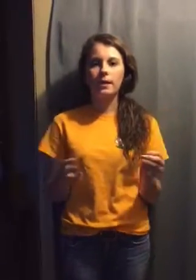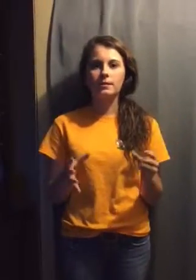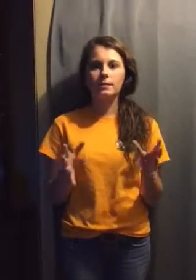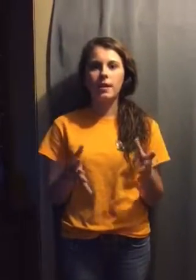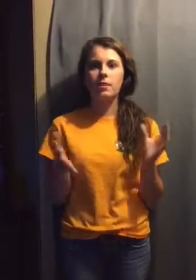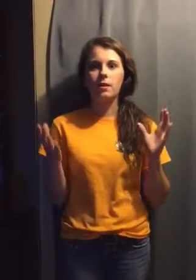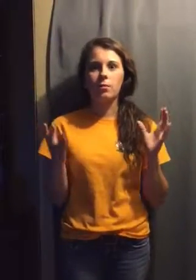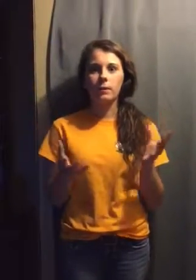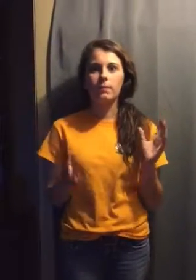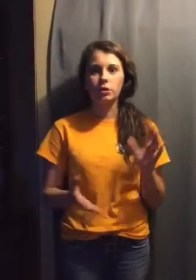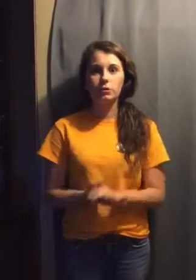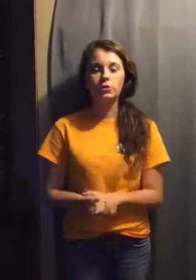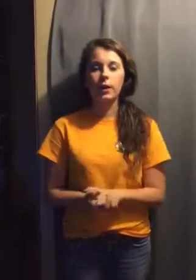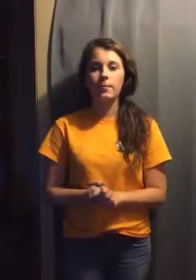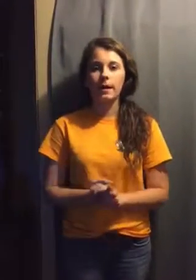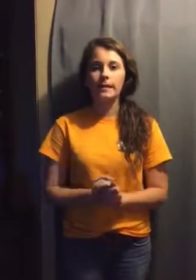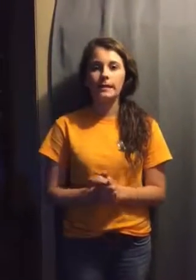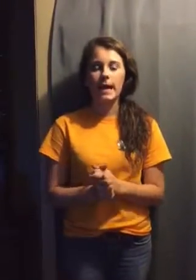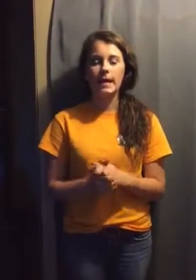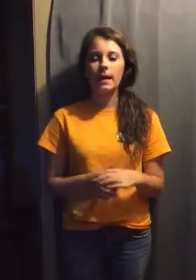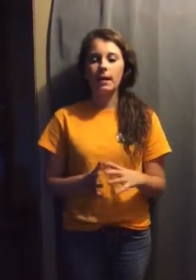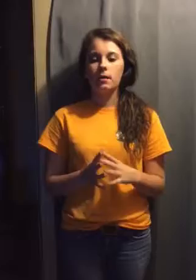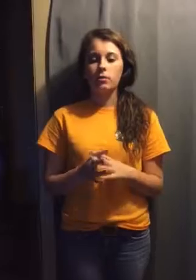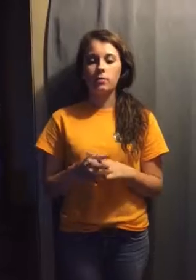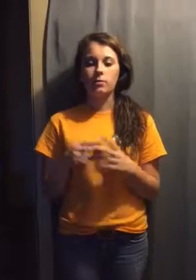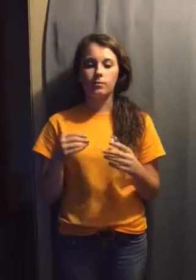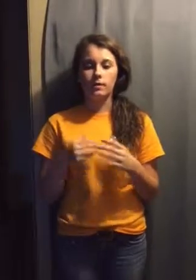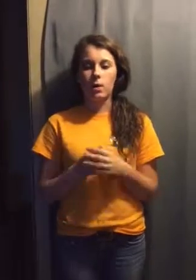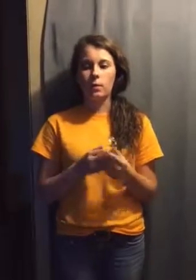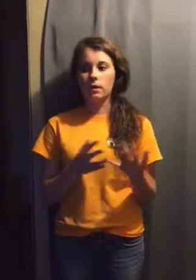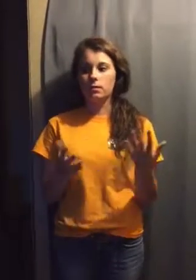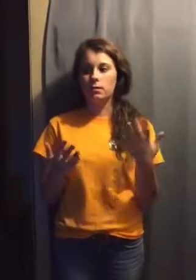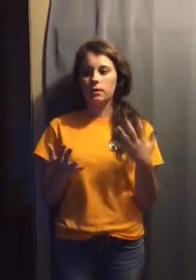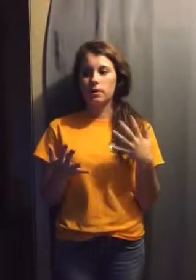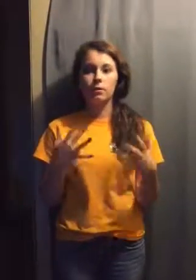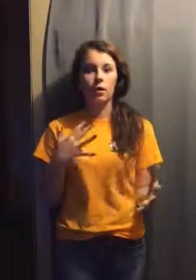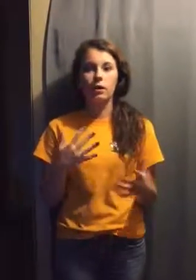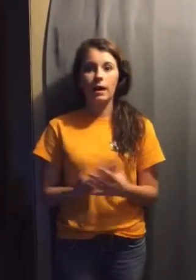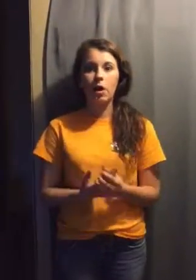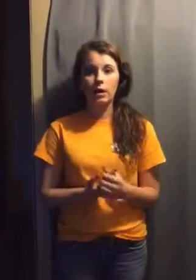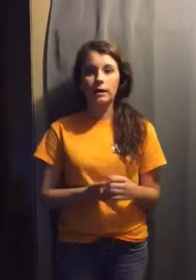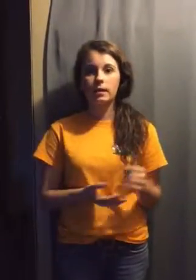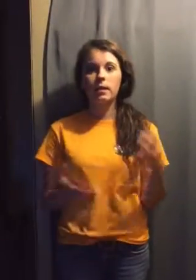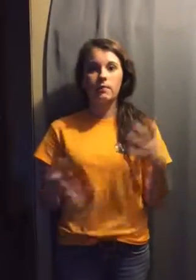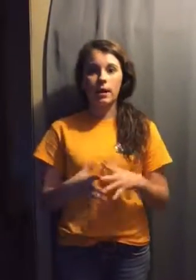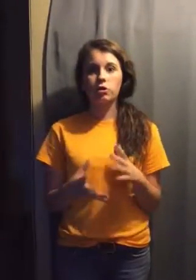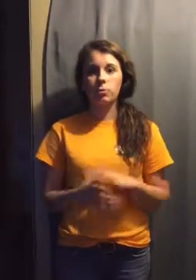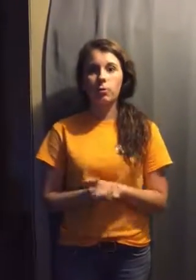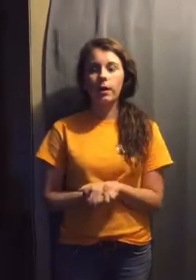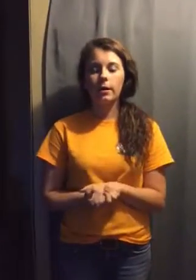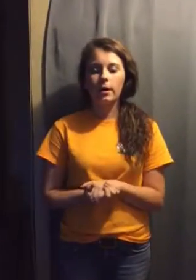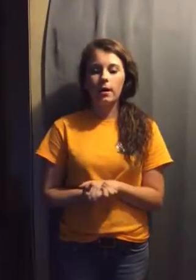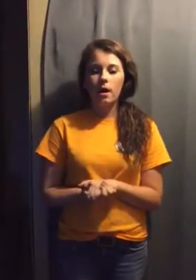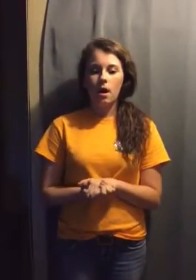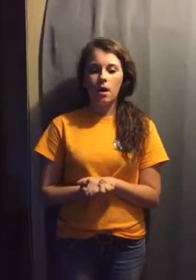things that the women used to wear back in the day. That's why they're called iconic fashionable wear.